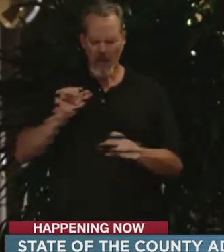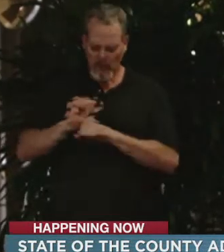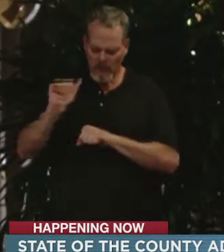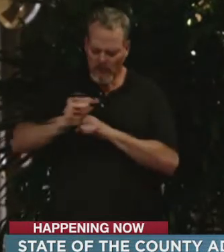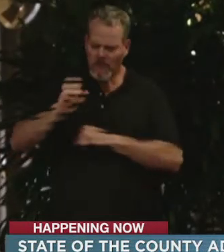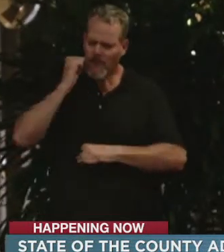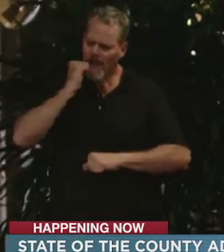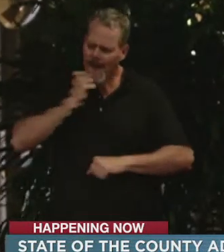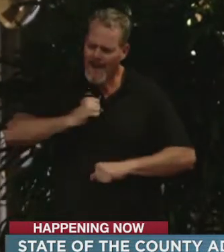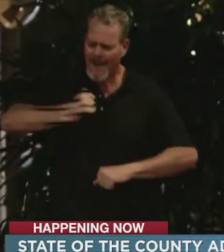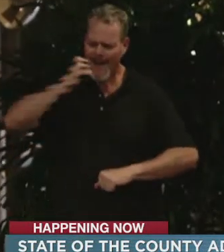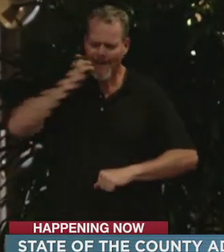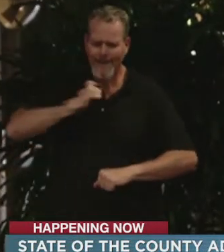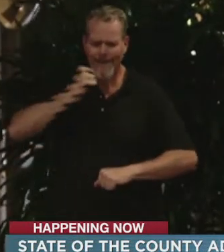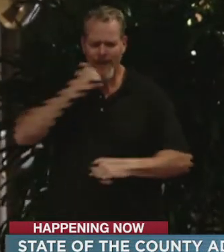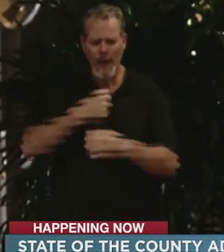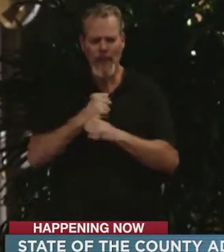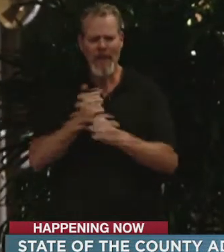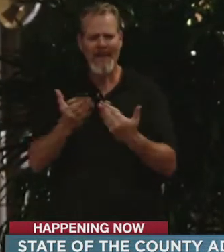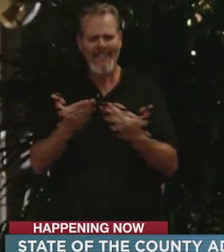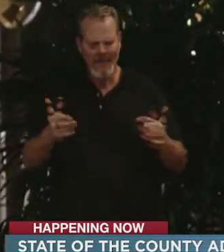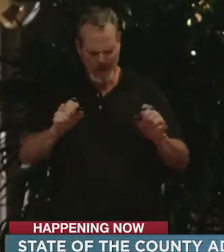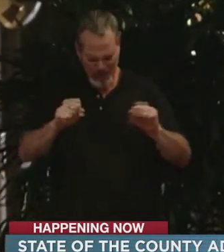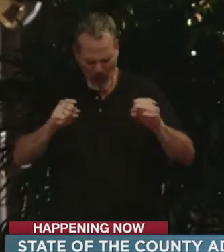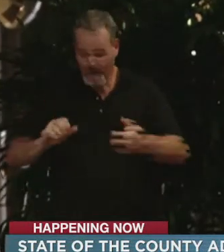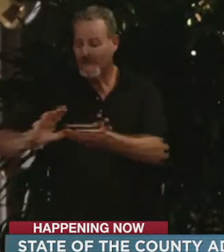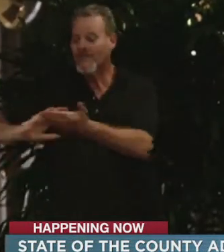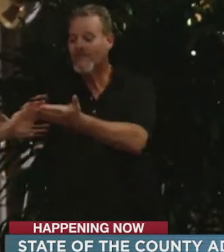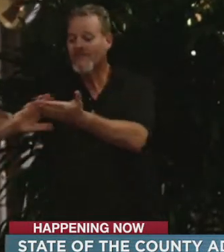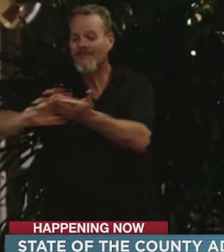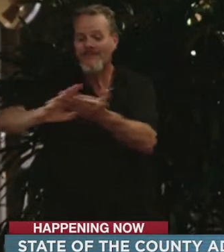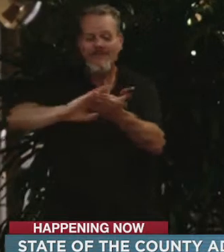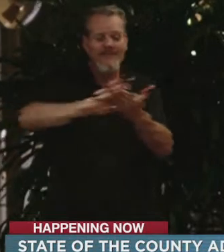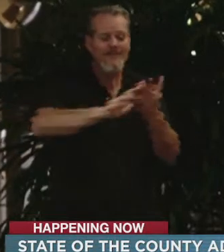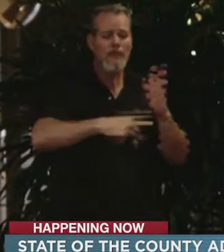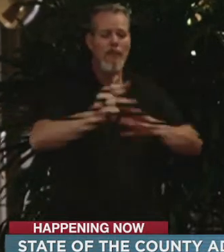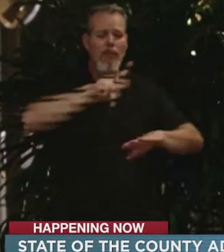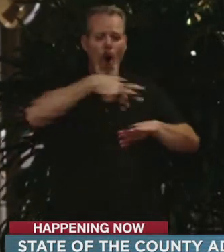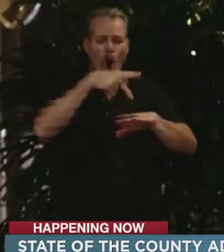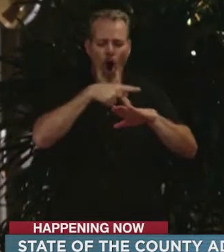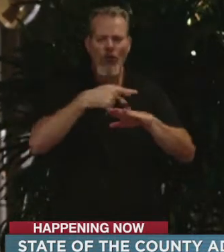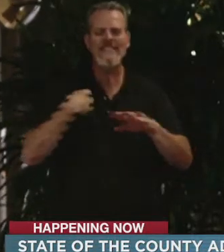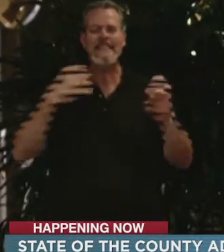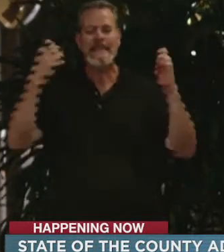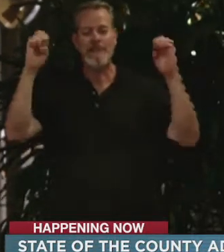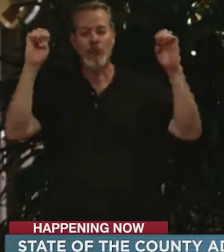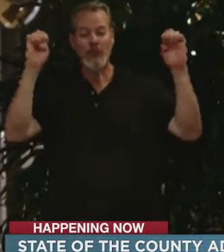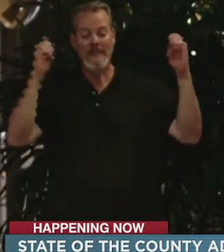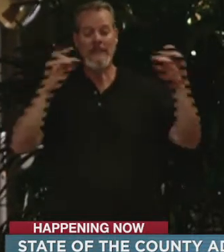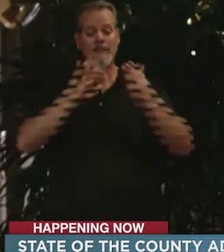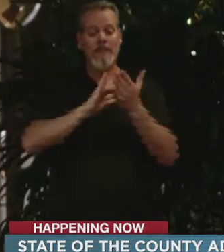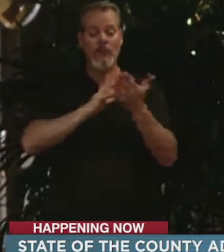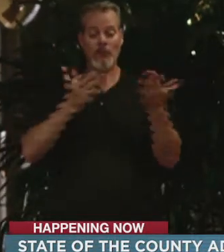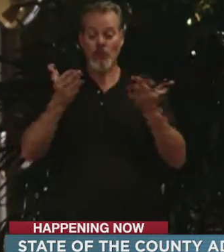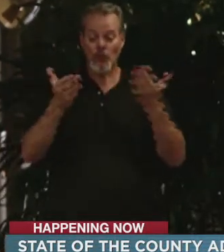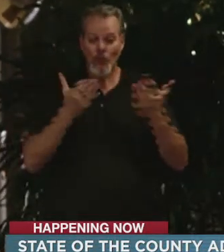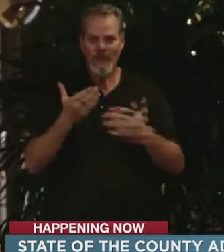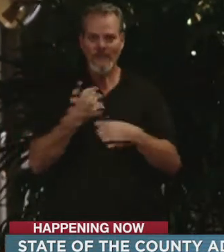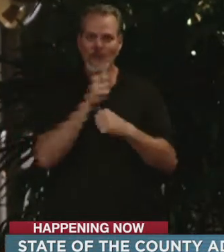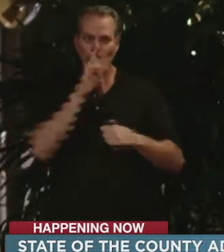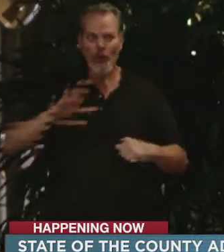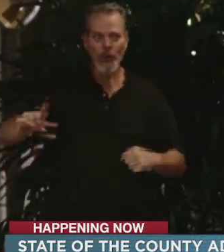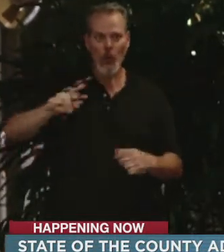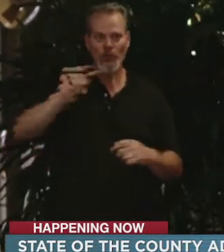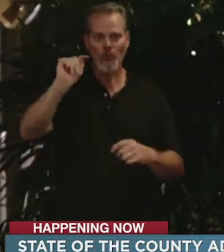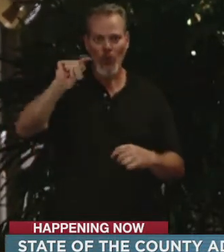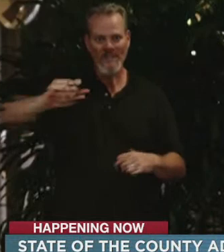thing possible, whether it be cleaning up parks, making sure that we have emergency medical services on the road, making sure that your toilets flush. All of